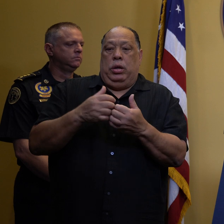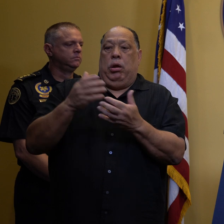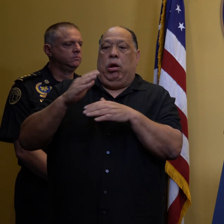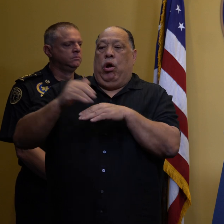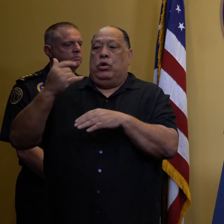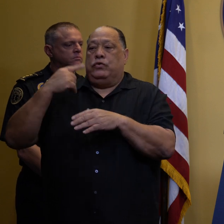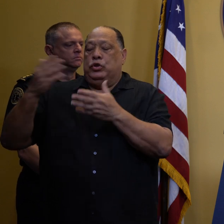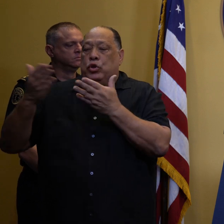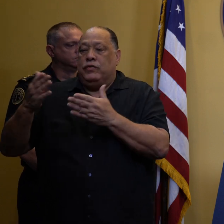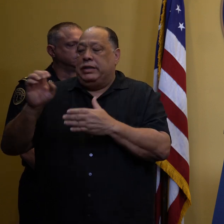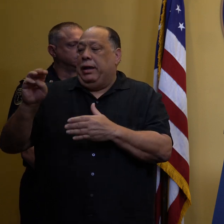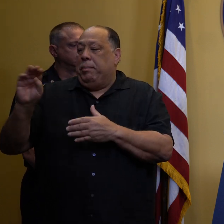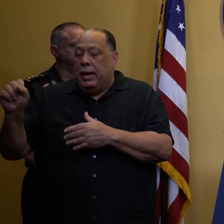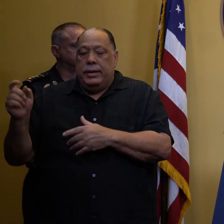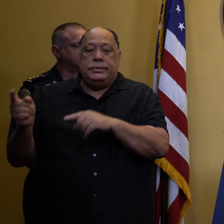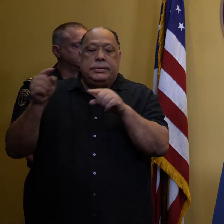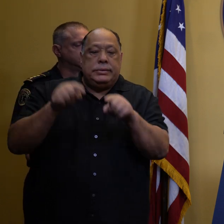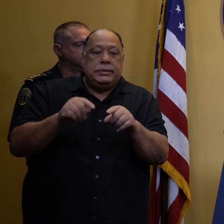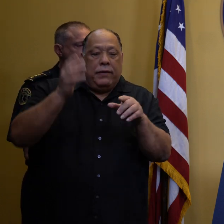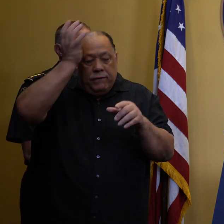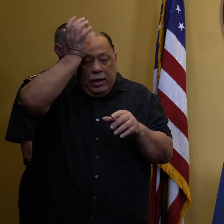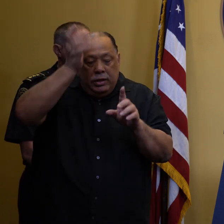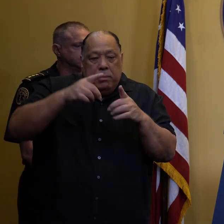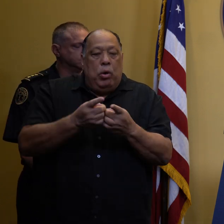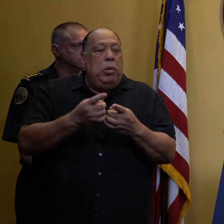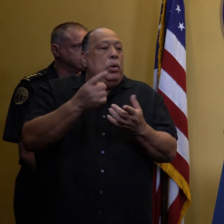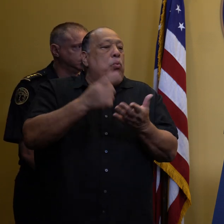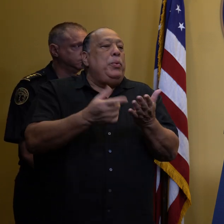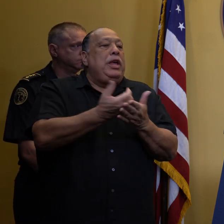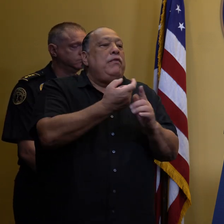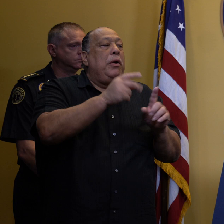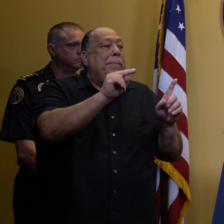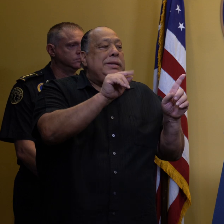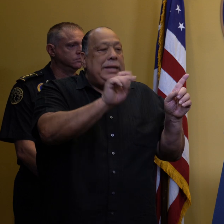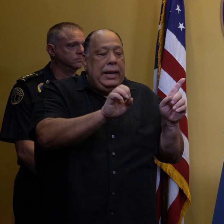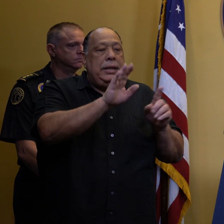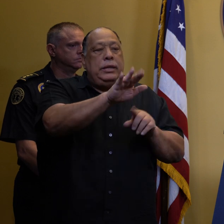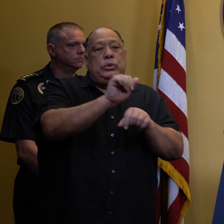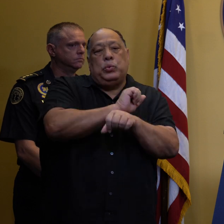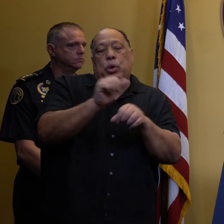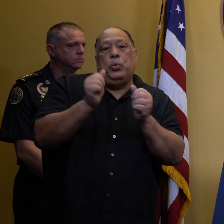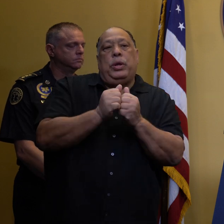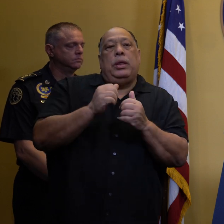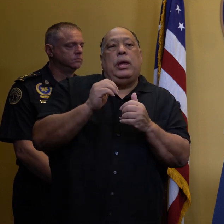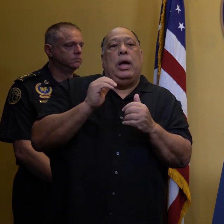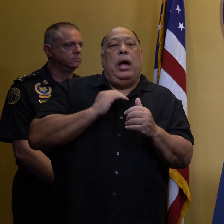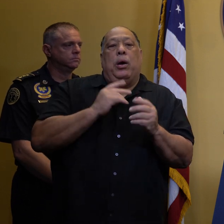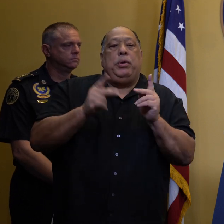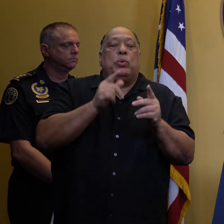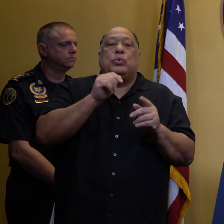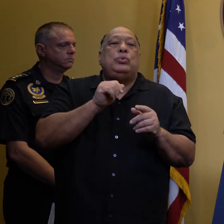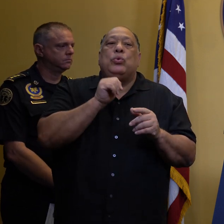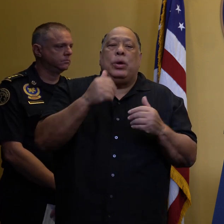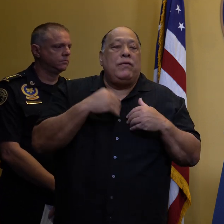service from EMS and fire department, what we get from Nate and his work with our unhoused individuals,